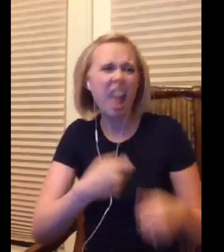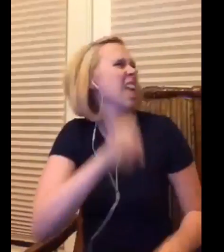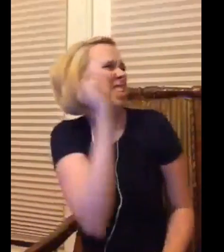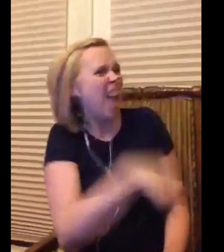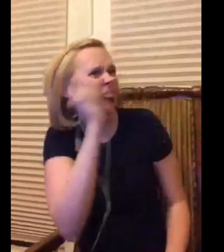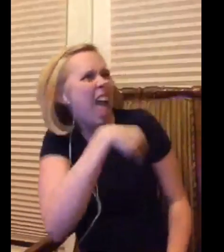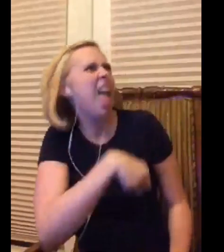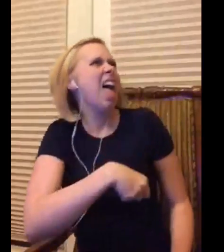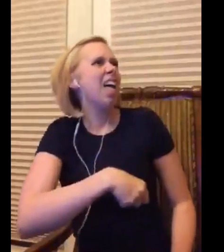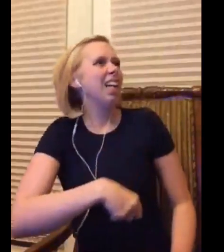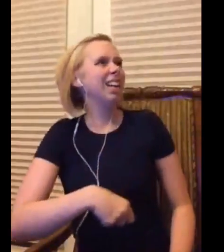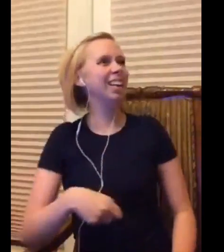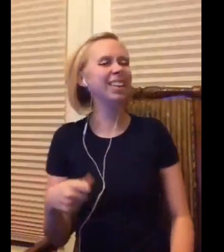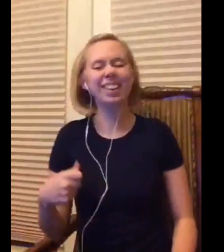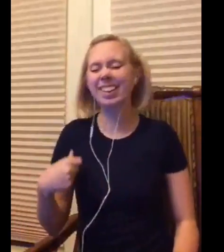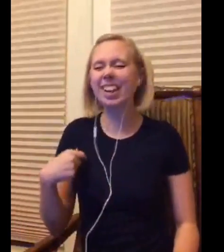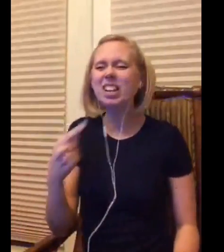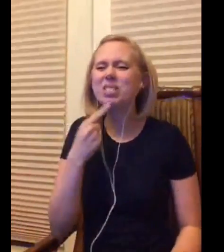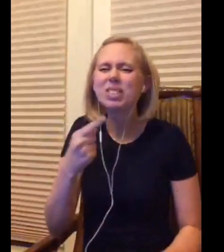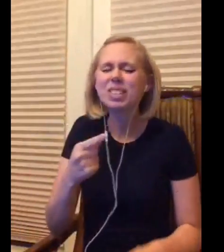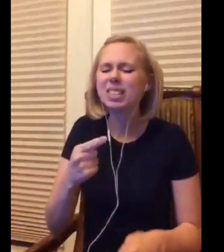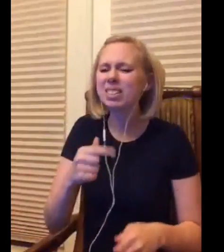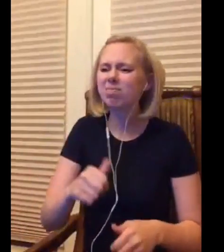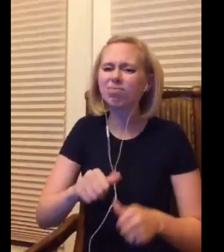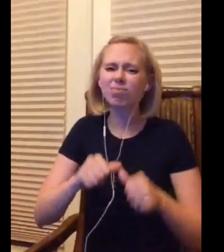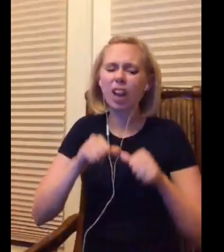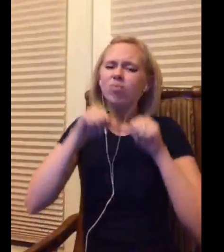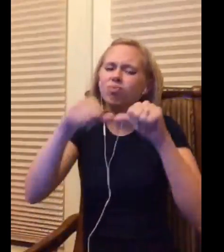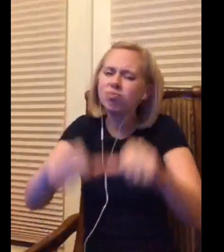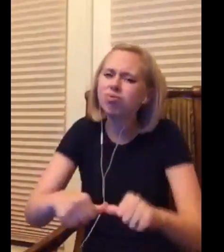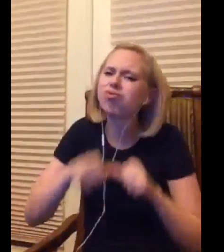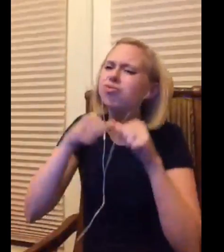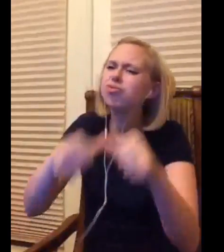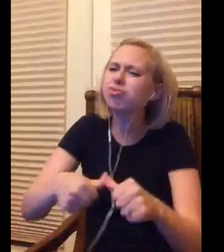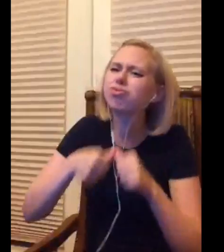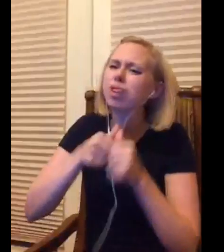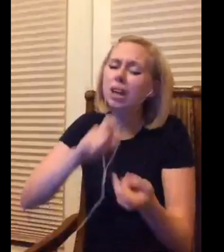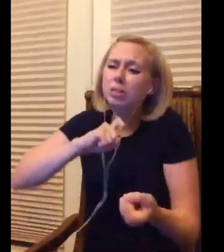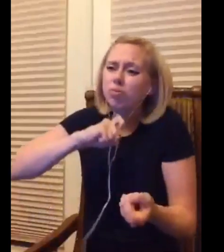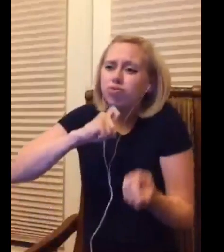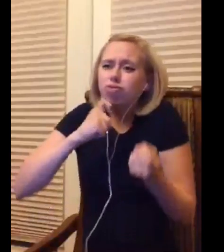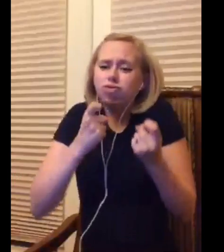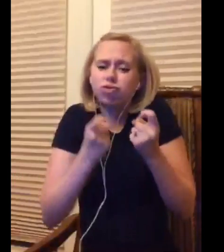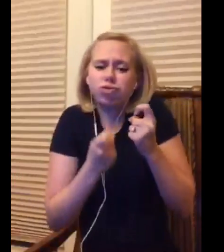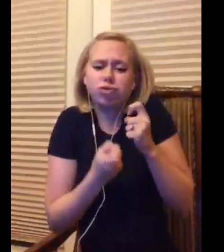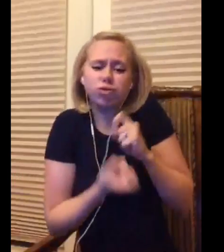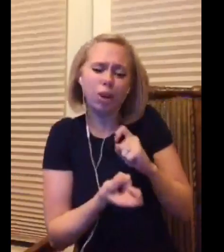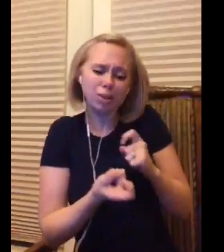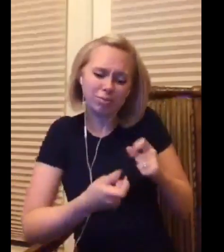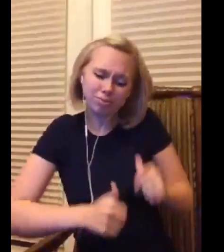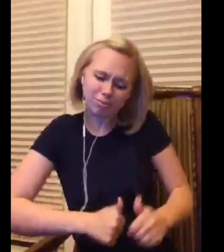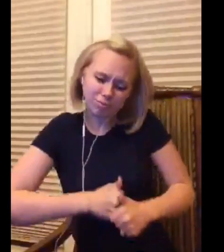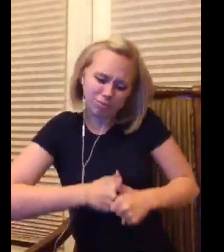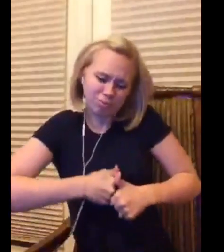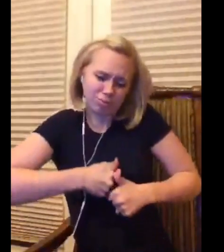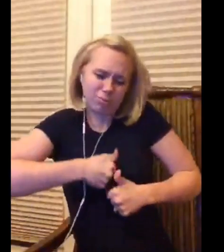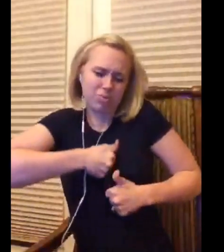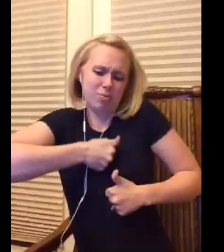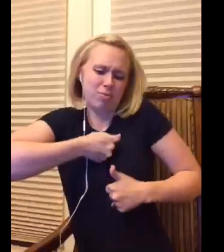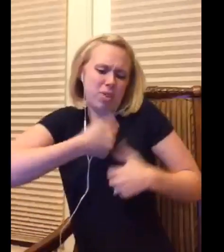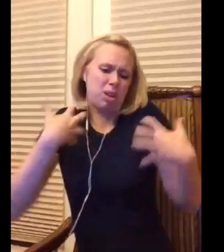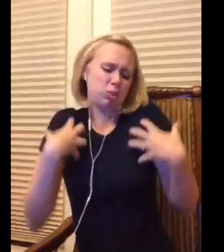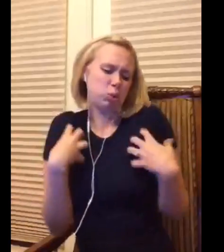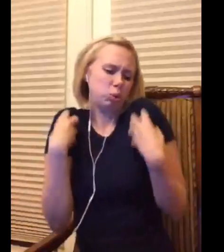You say it long enough, it starts to be a part of you. And so,